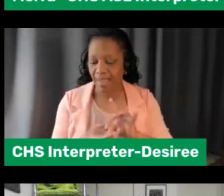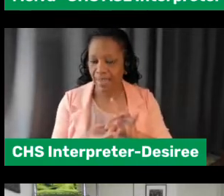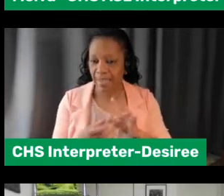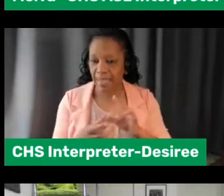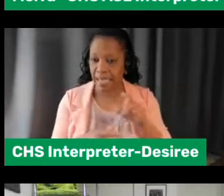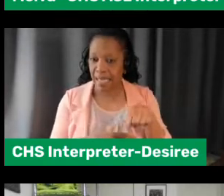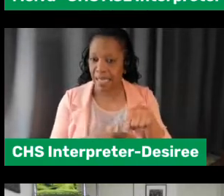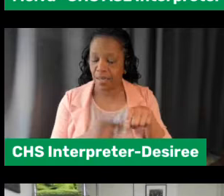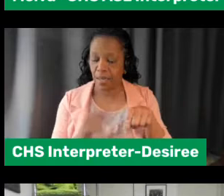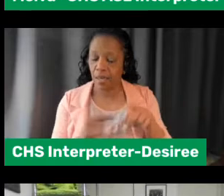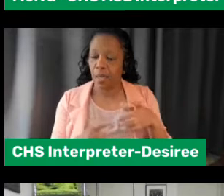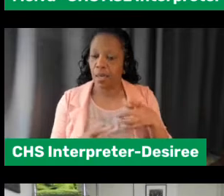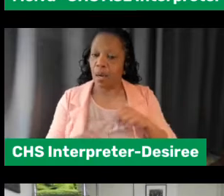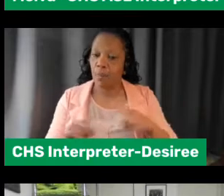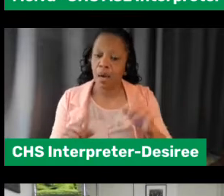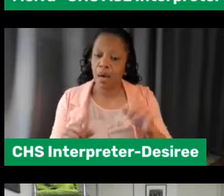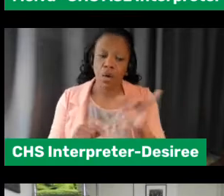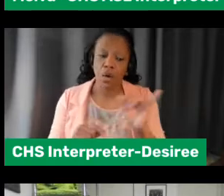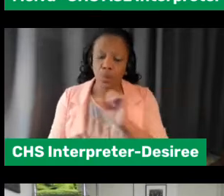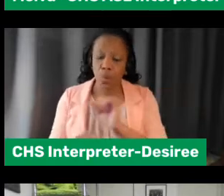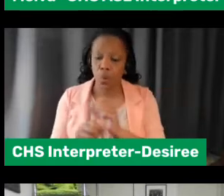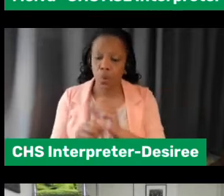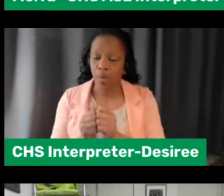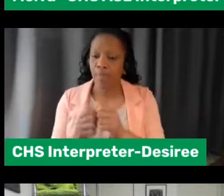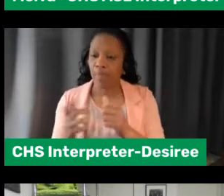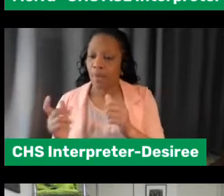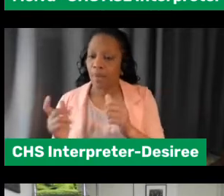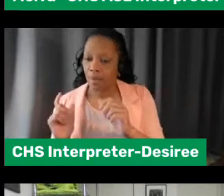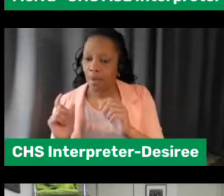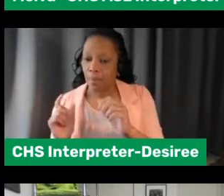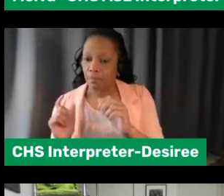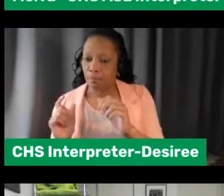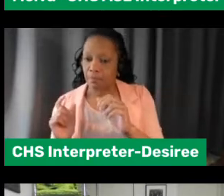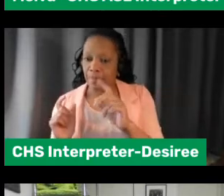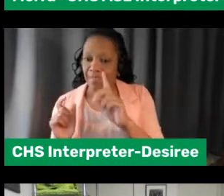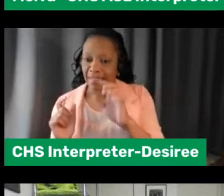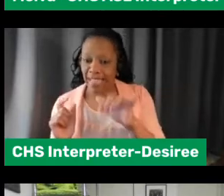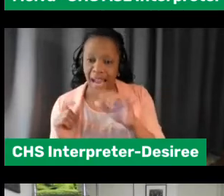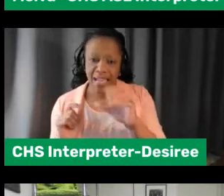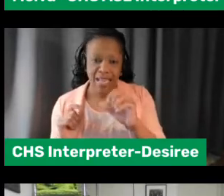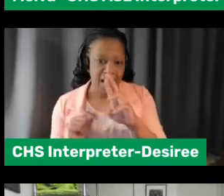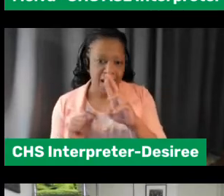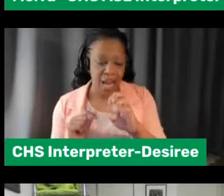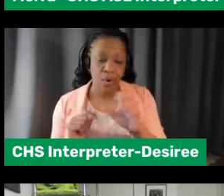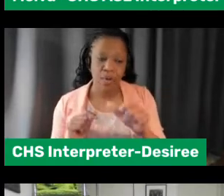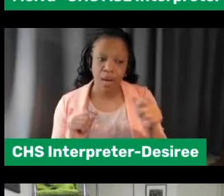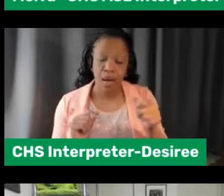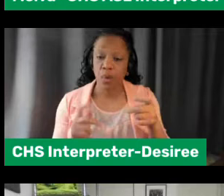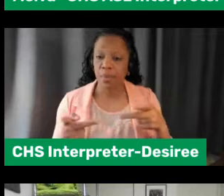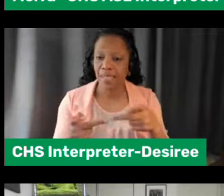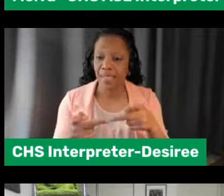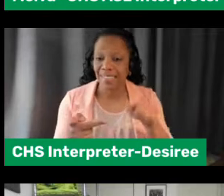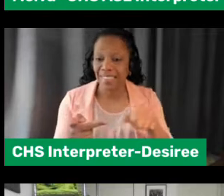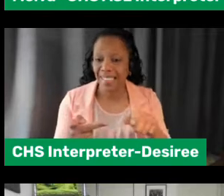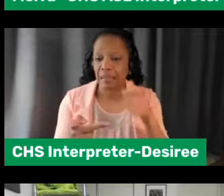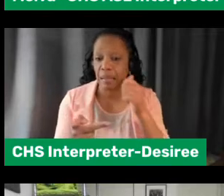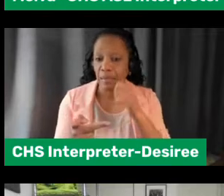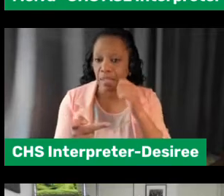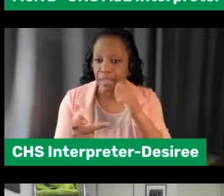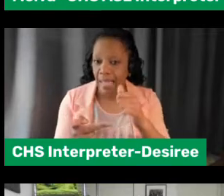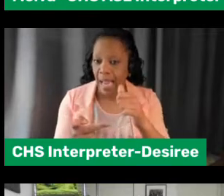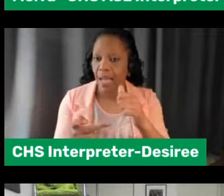and daycares and other organizations in our community that need daily meals. And instead of getting those meals